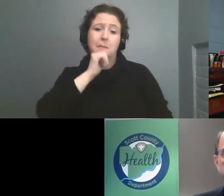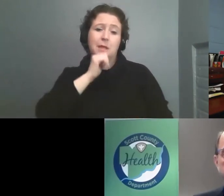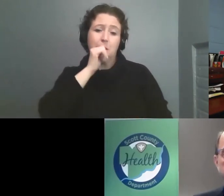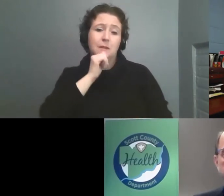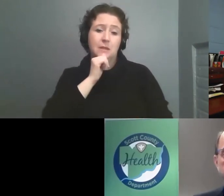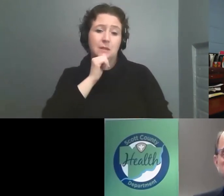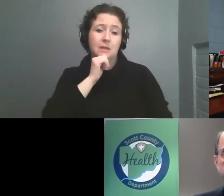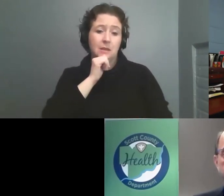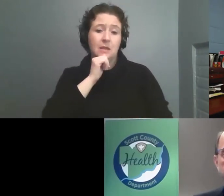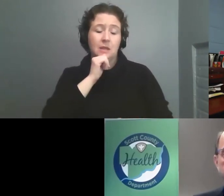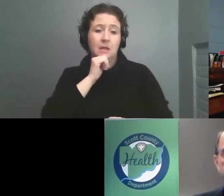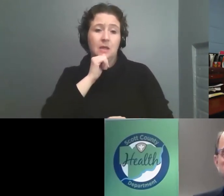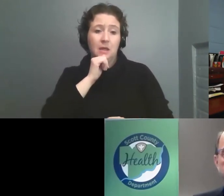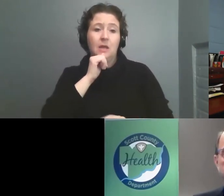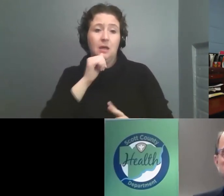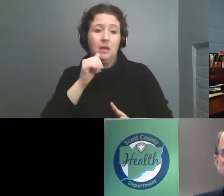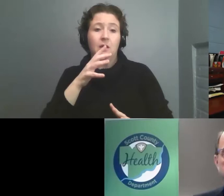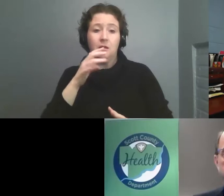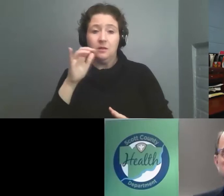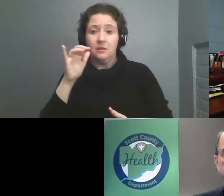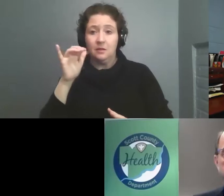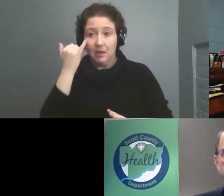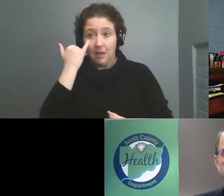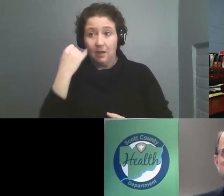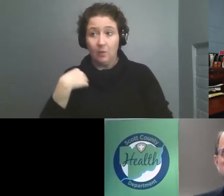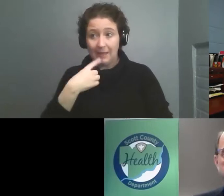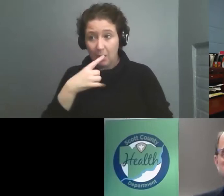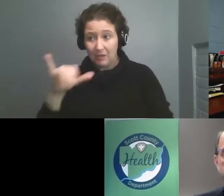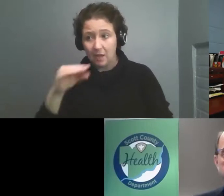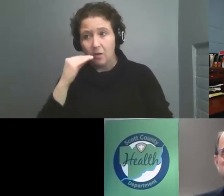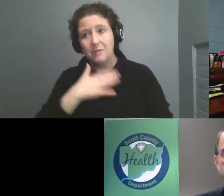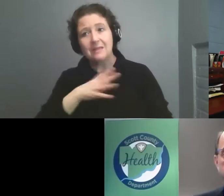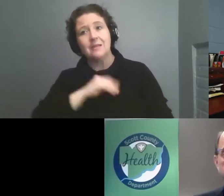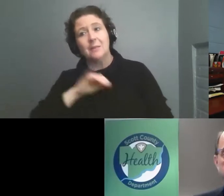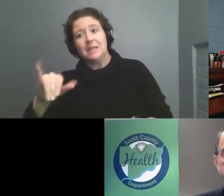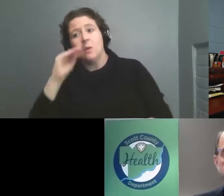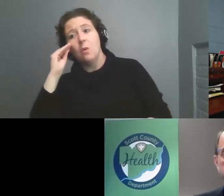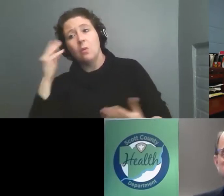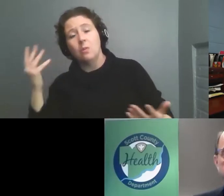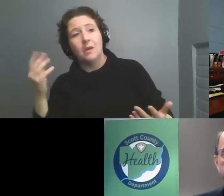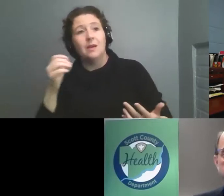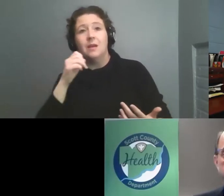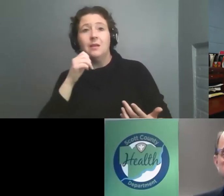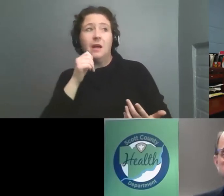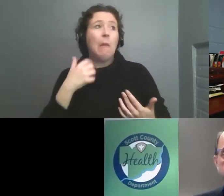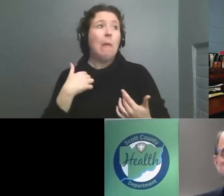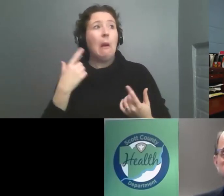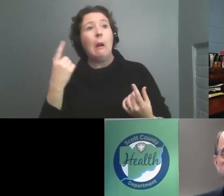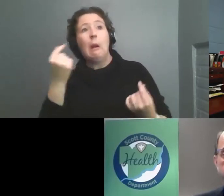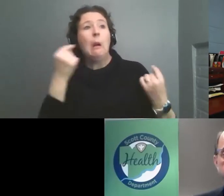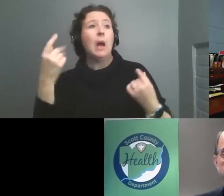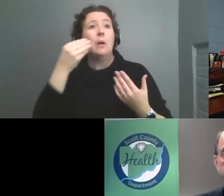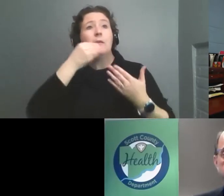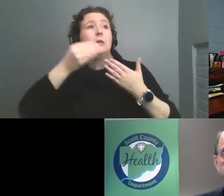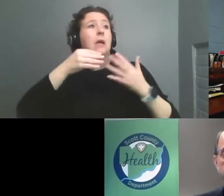and really to stay home. If you're told to stay home, please do so. Please try not to go out to the grocery